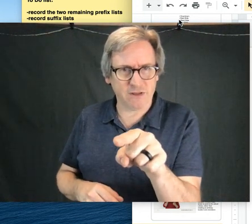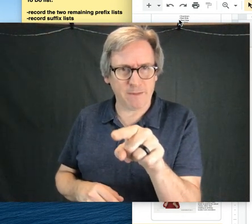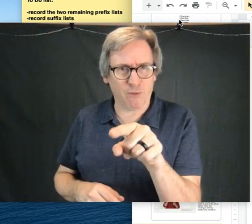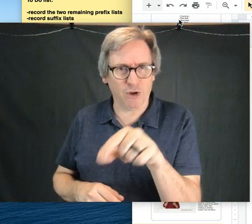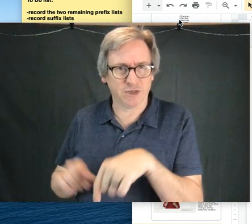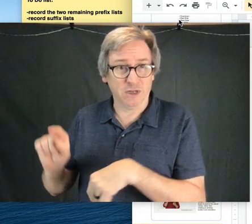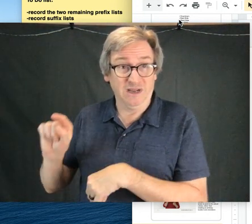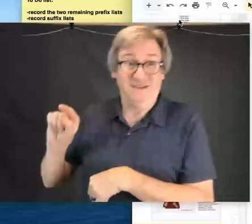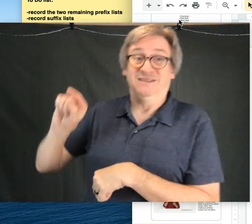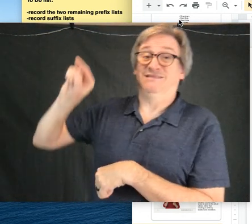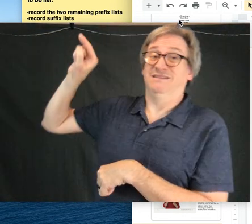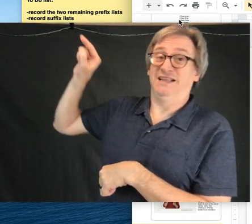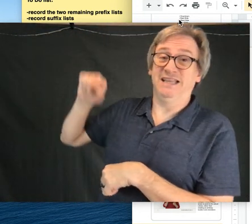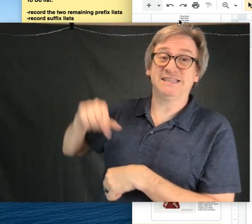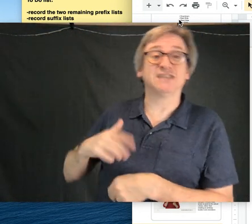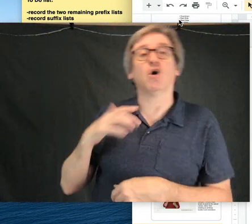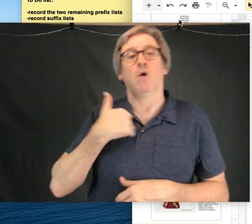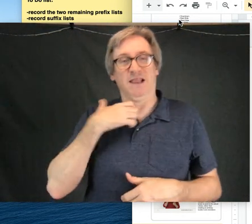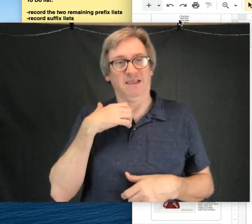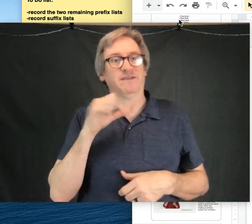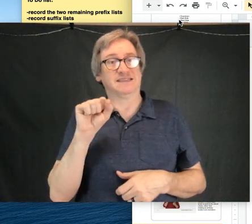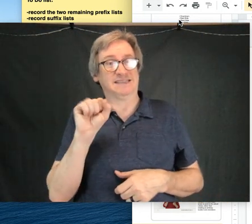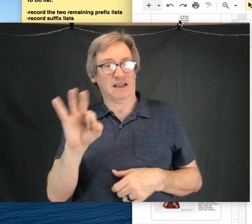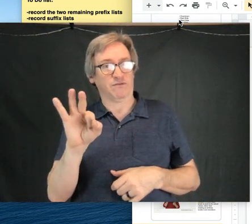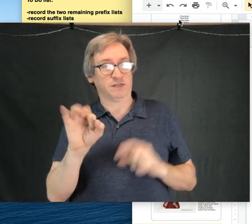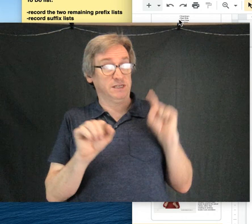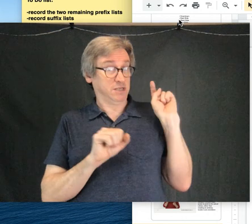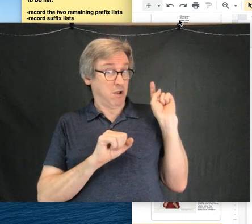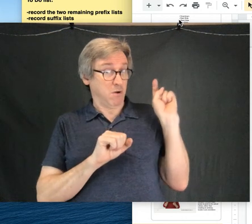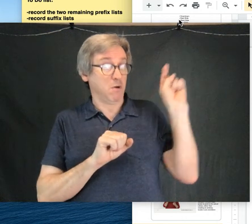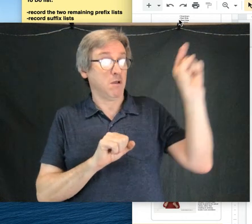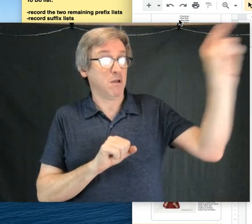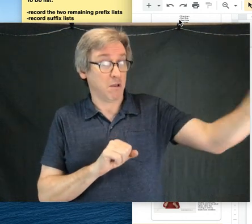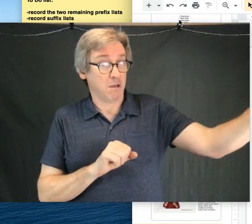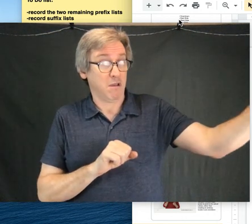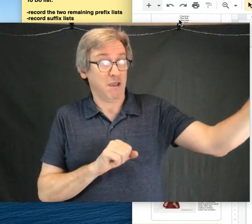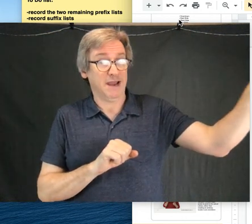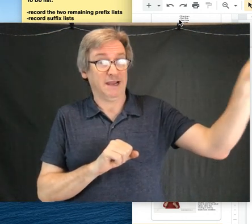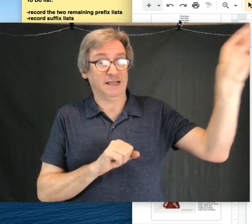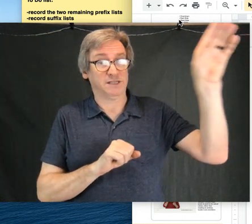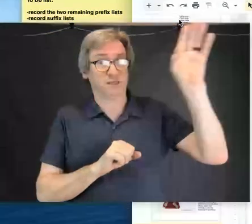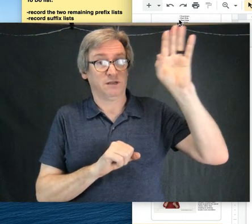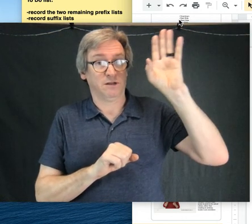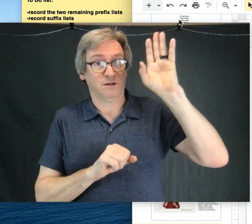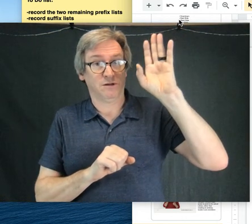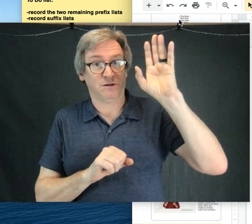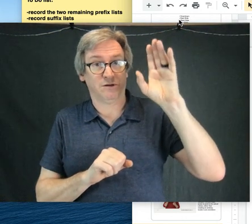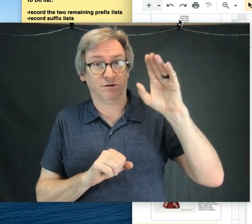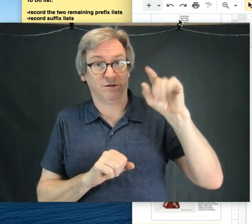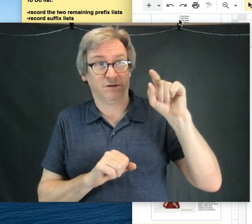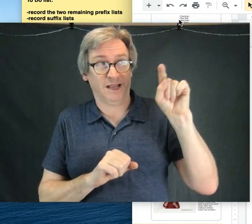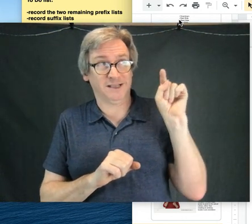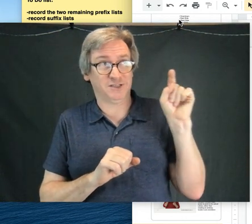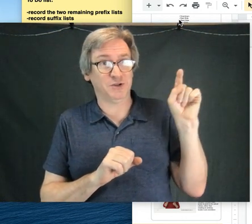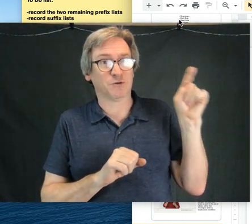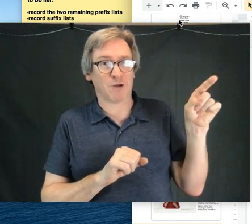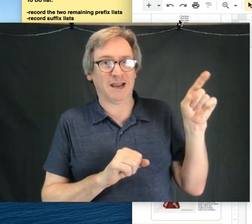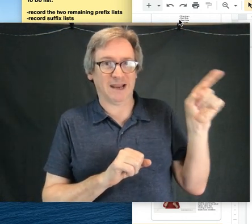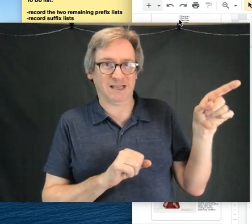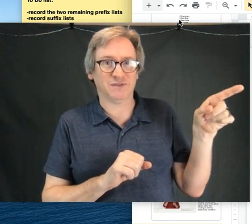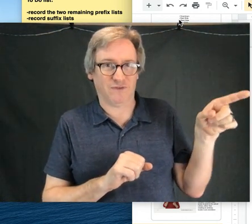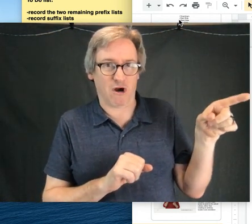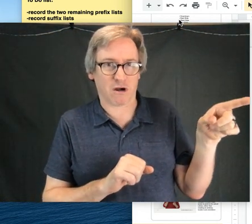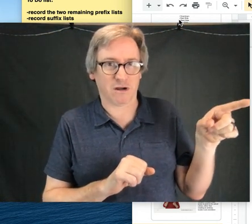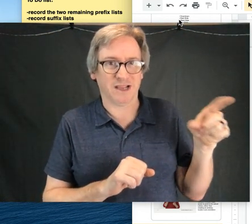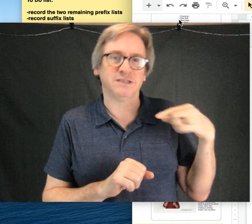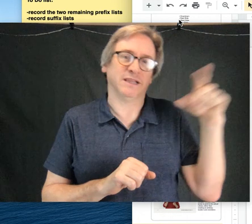that he says, oh, I live in San Francisco, and it's to the right and